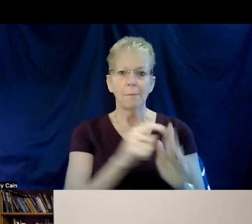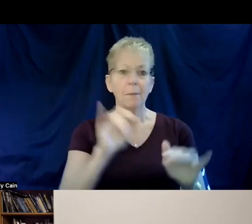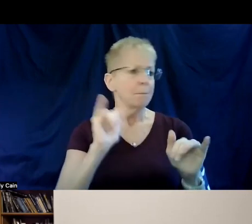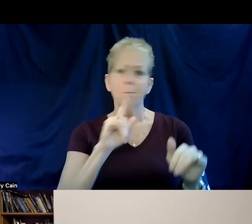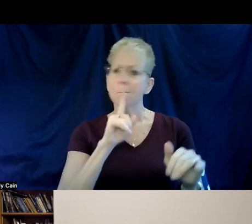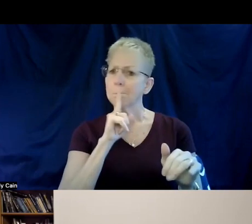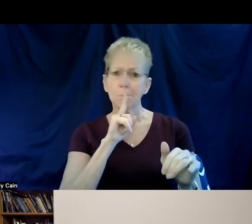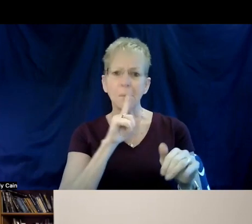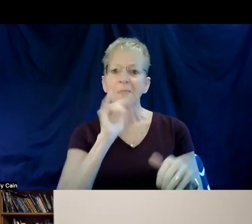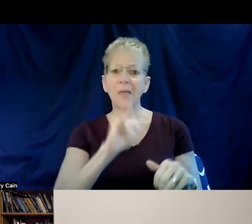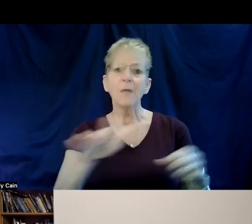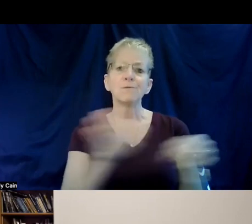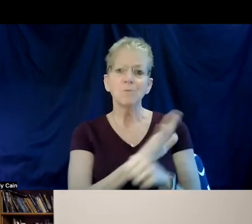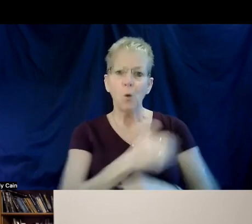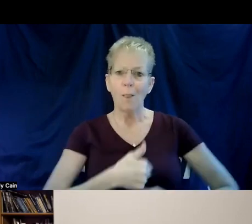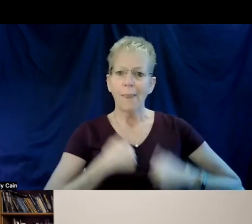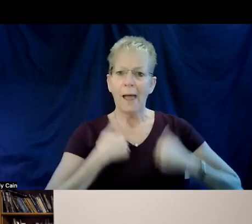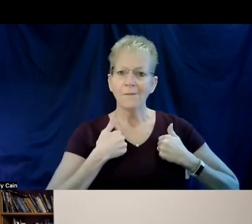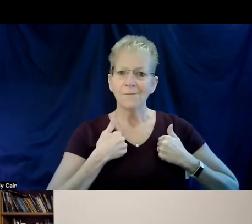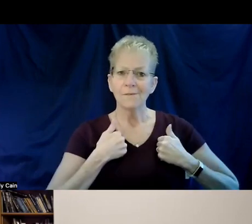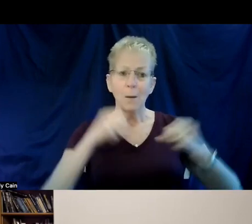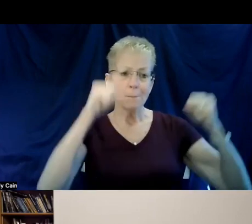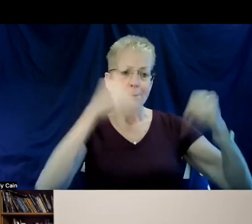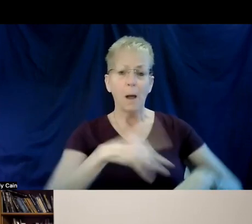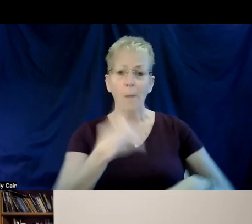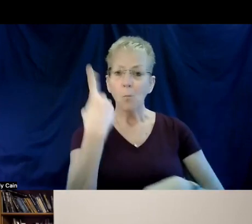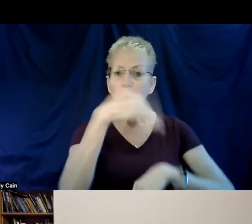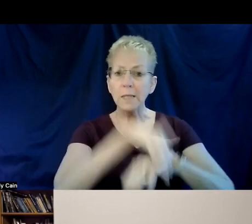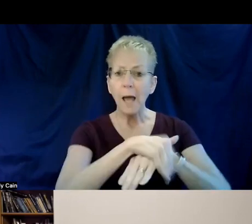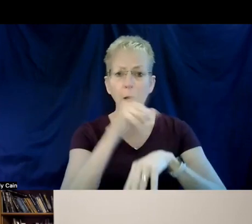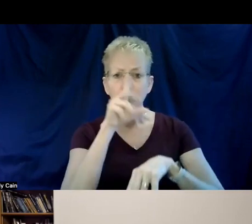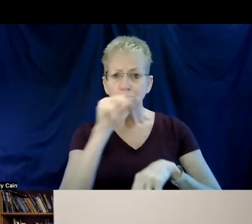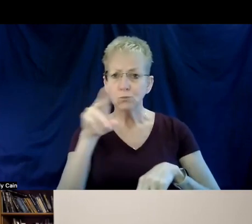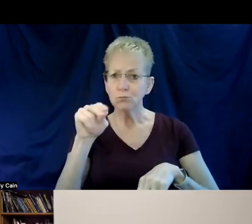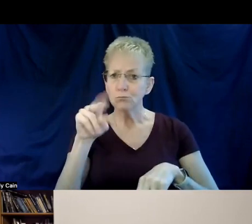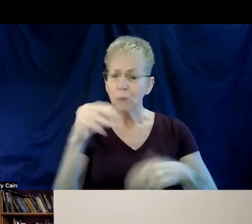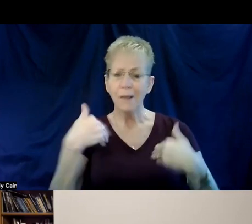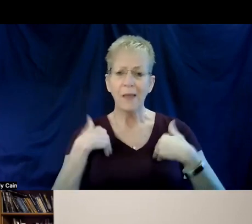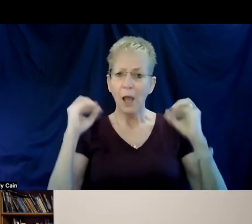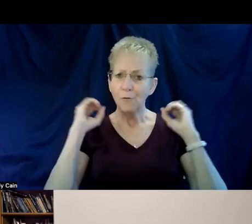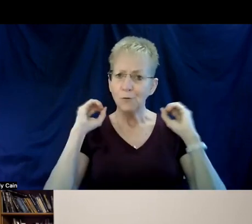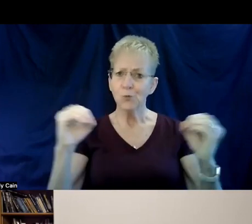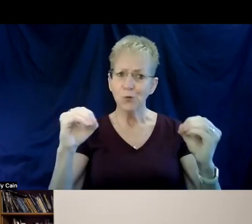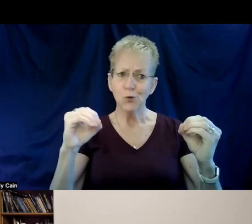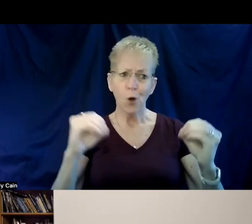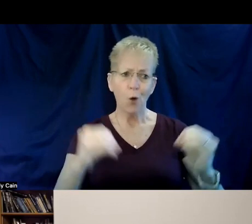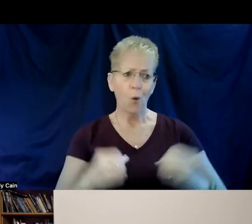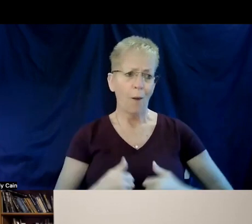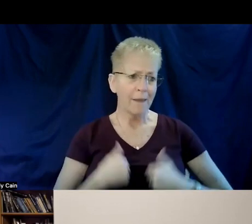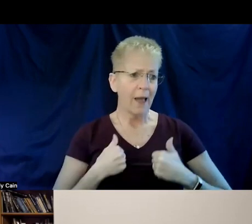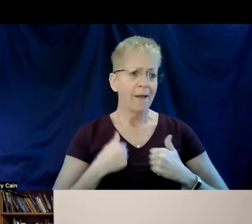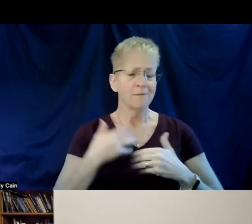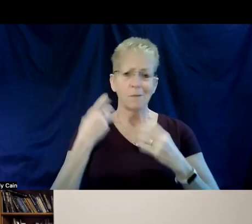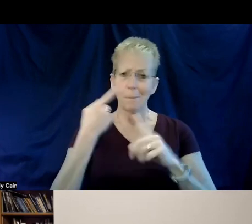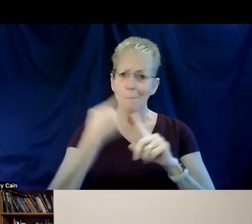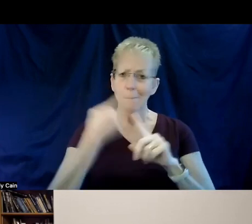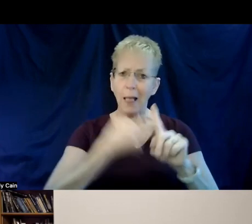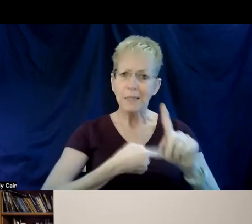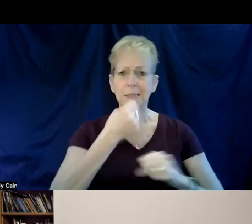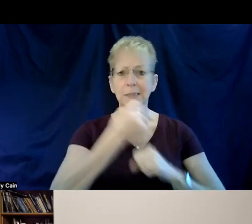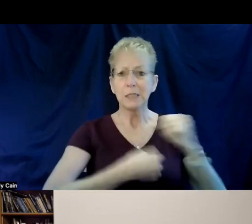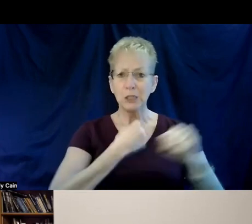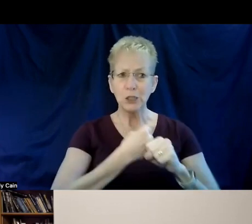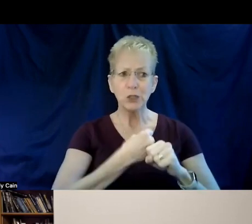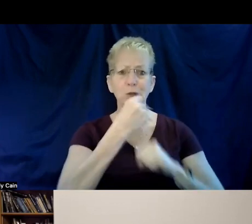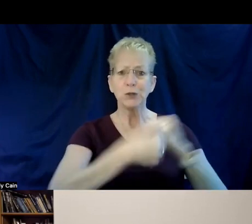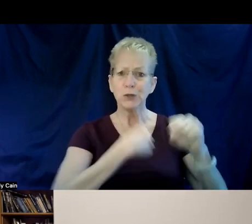It wasn't just they were bombed out one night. They didn't have a place to live for months or years. So I